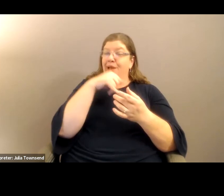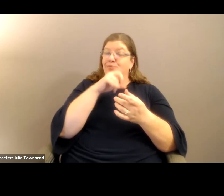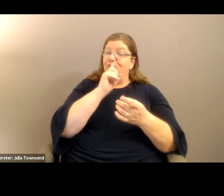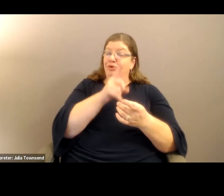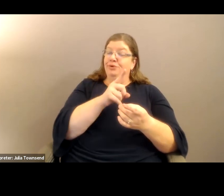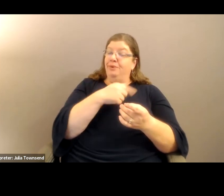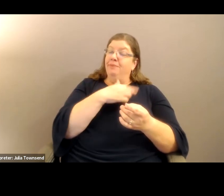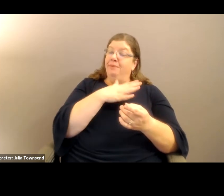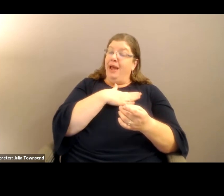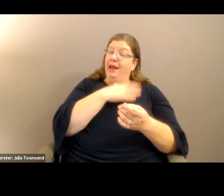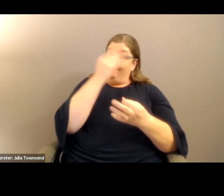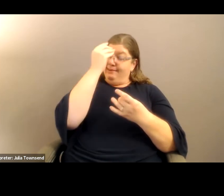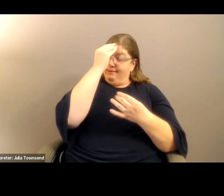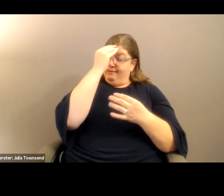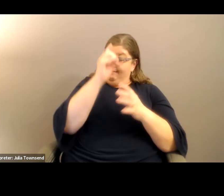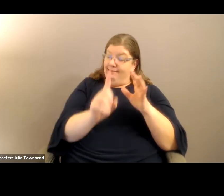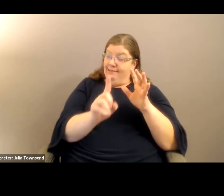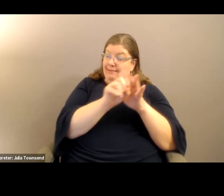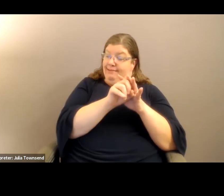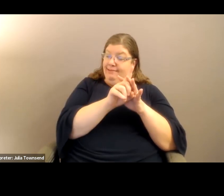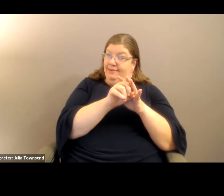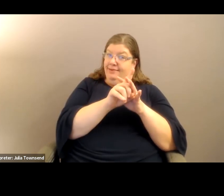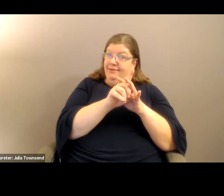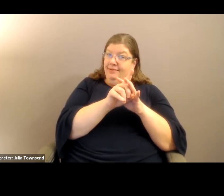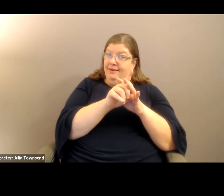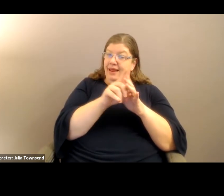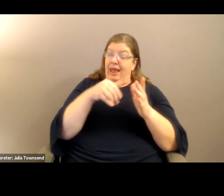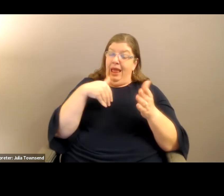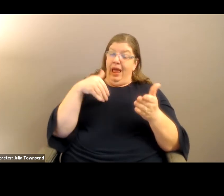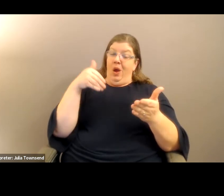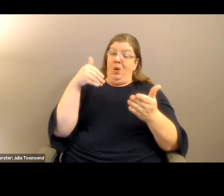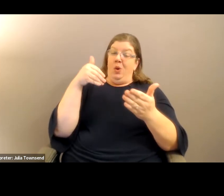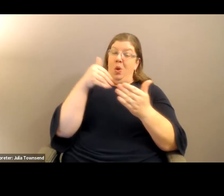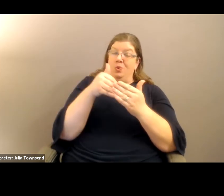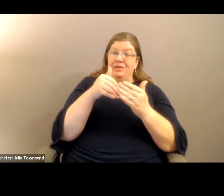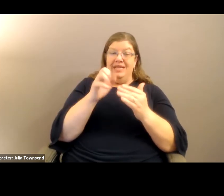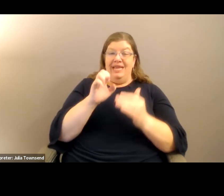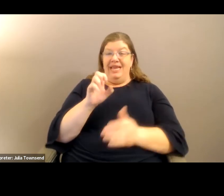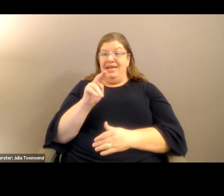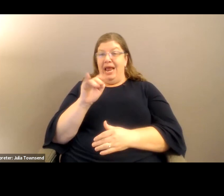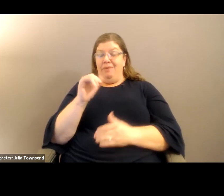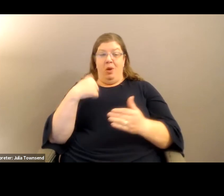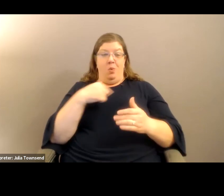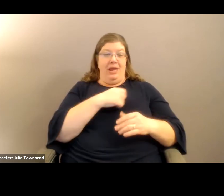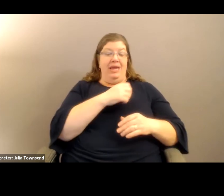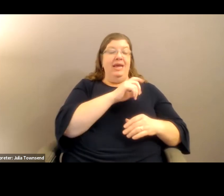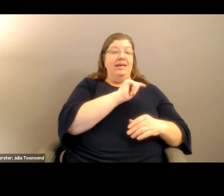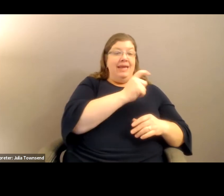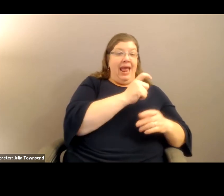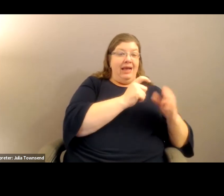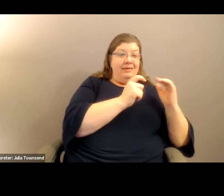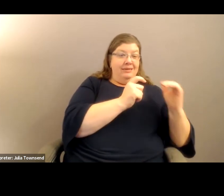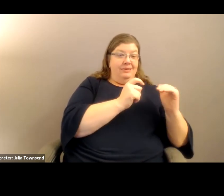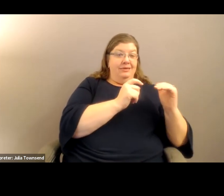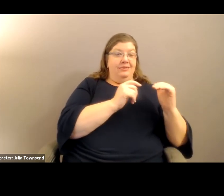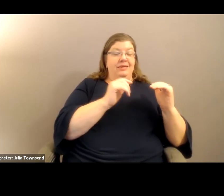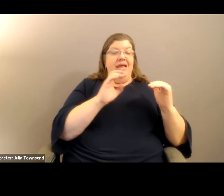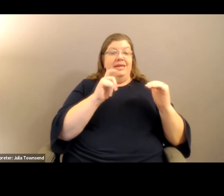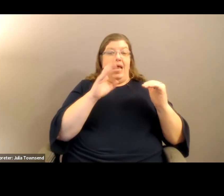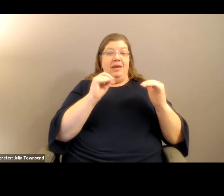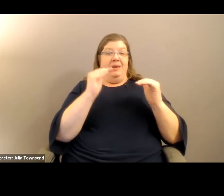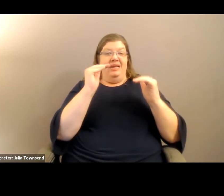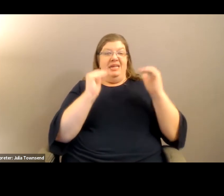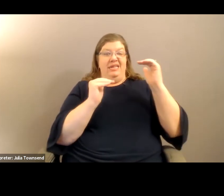it was on mine, is how close are we to the entitlement? So we know that the entitlement's here and our property taxes is